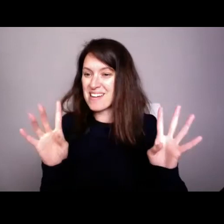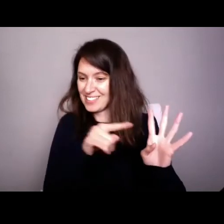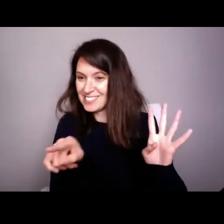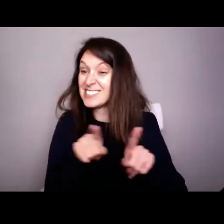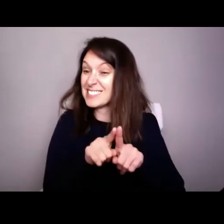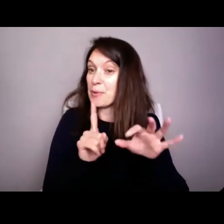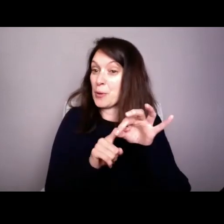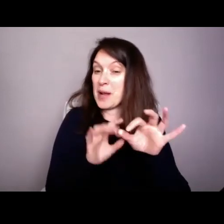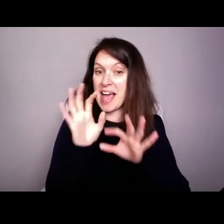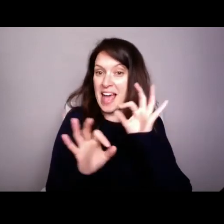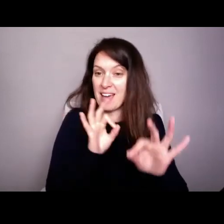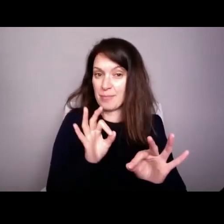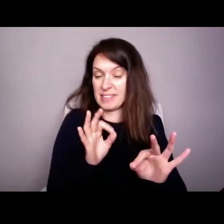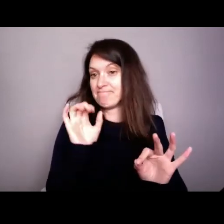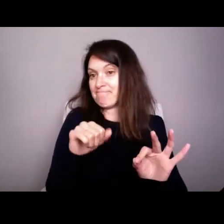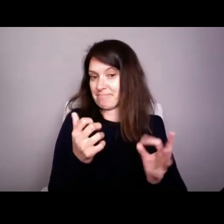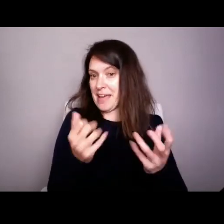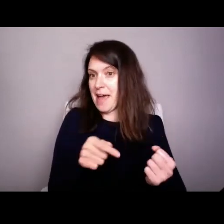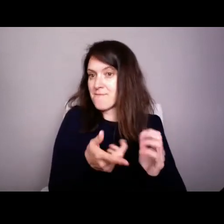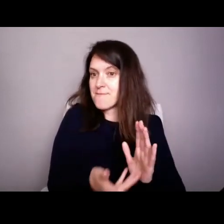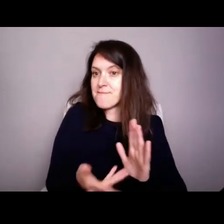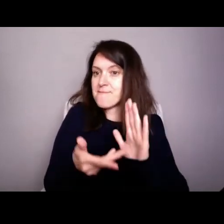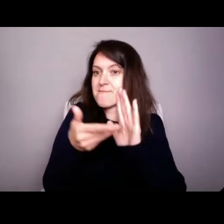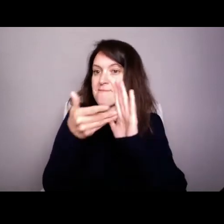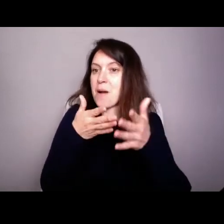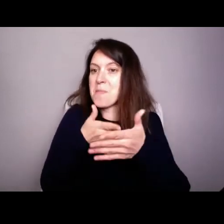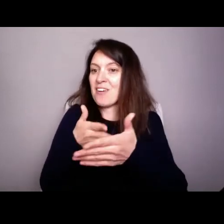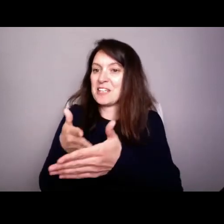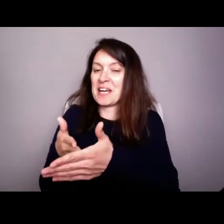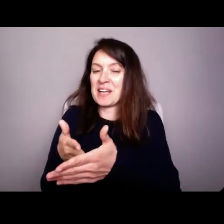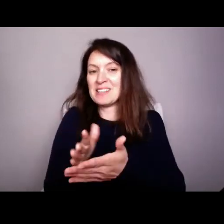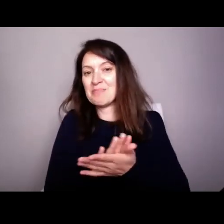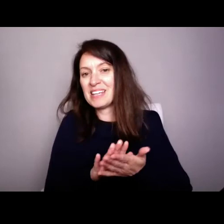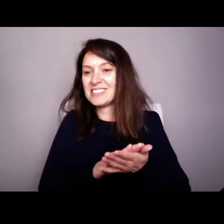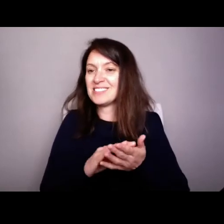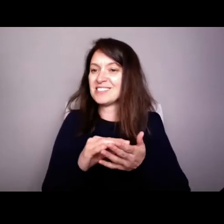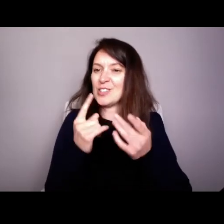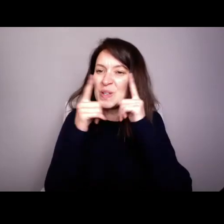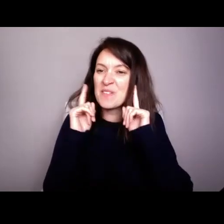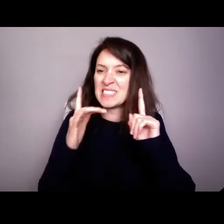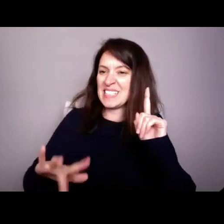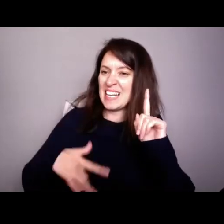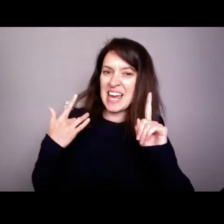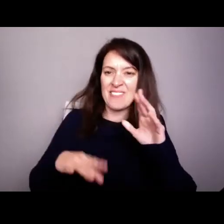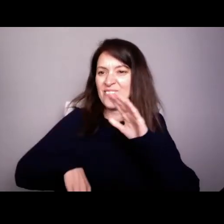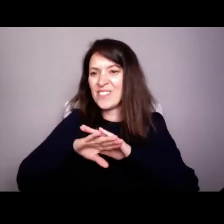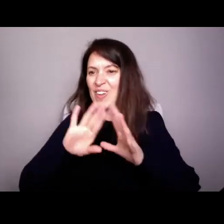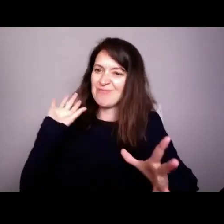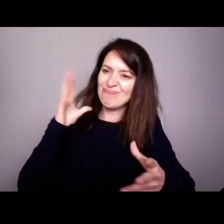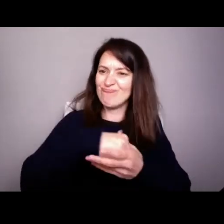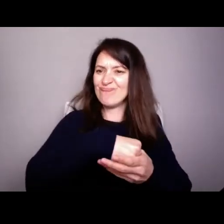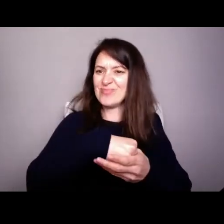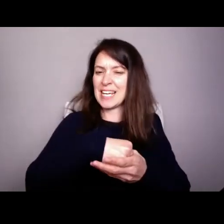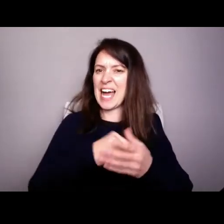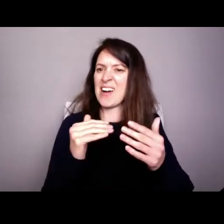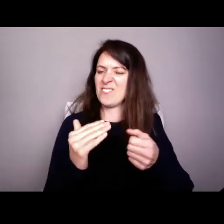find that those additional barriers do reduce the ability to experience all of the full elements of university, be